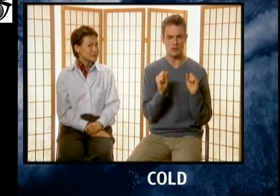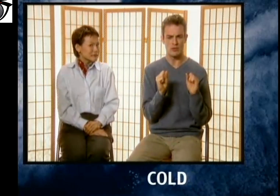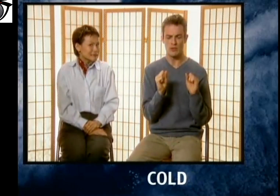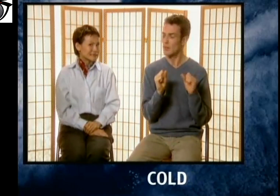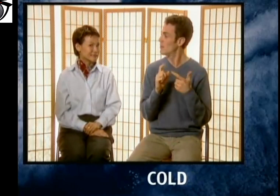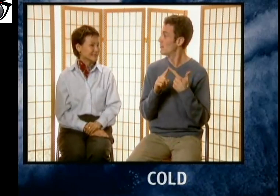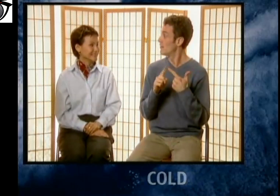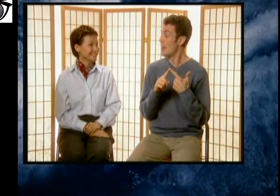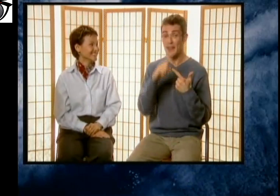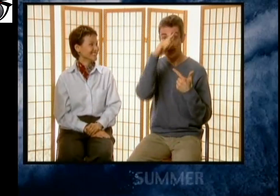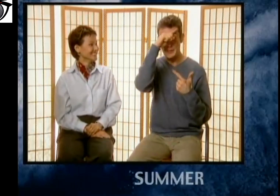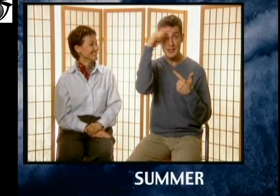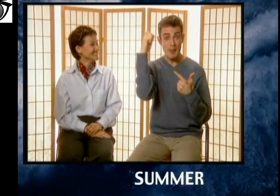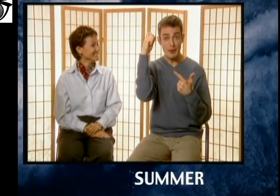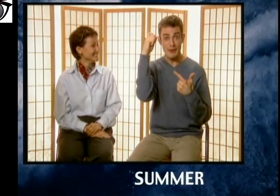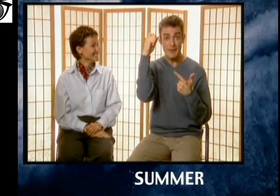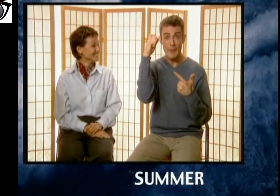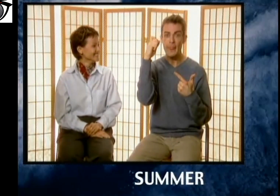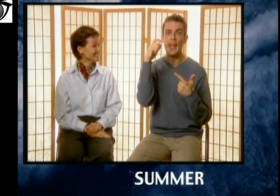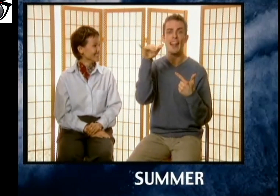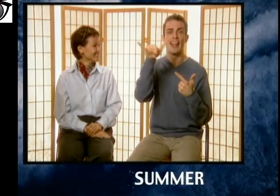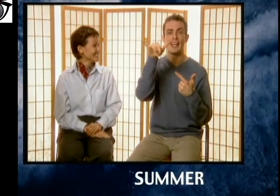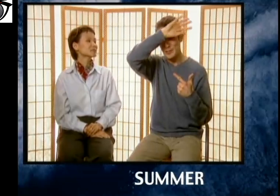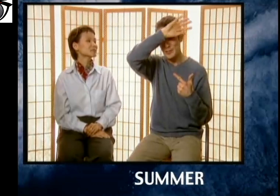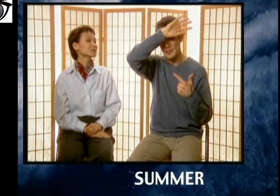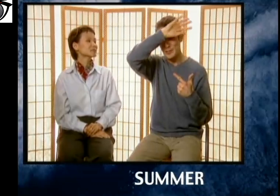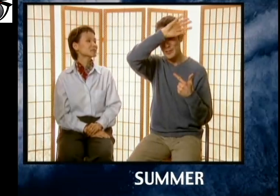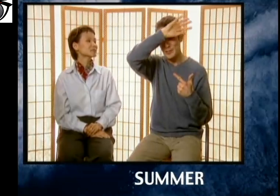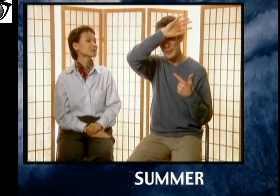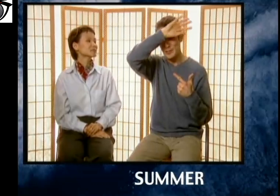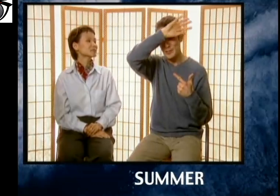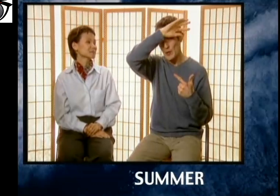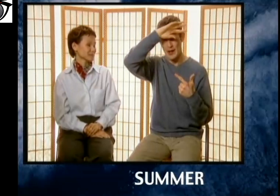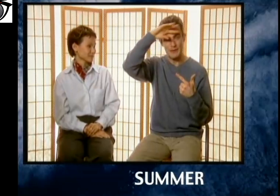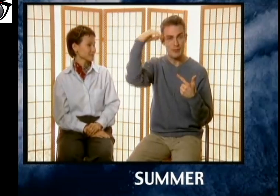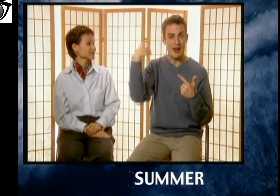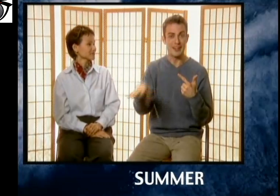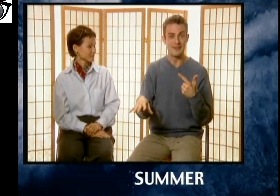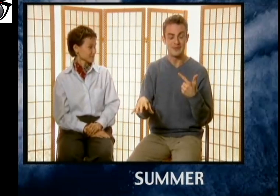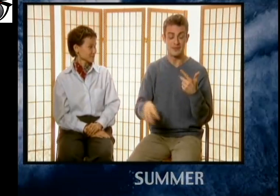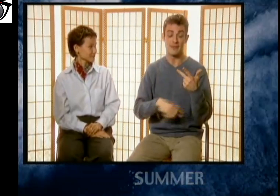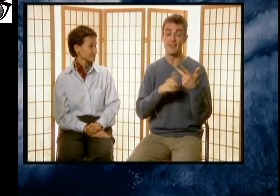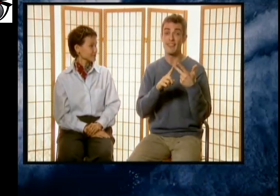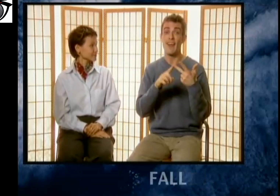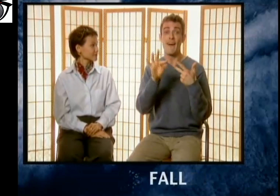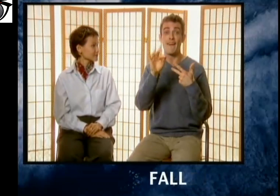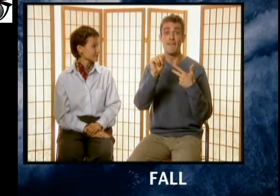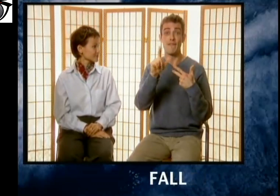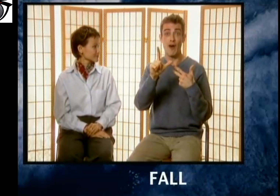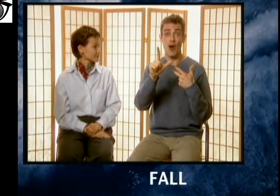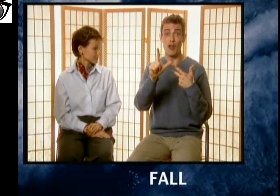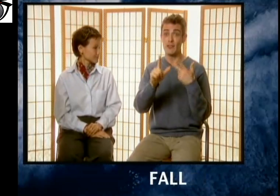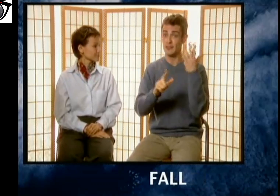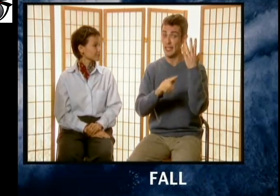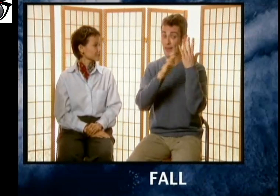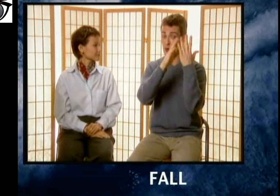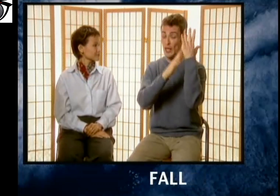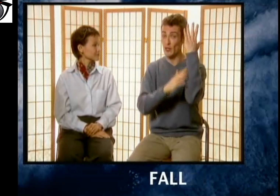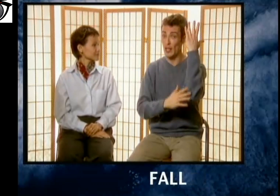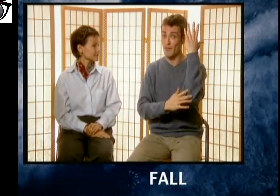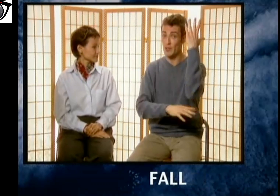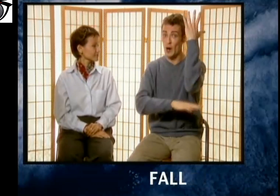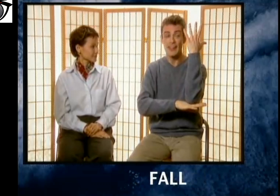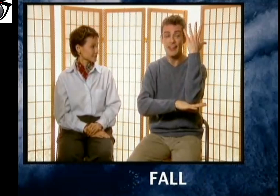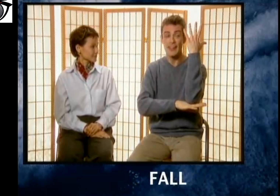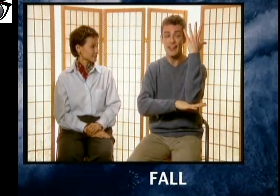cold. Then there's summer, like wiping the sweat off your brow. Fall, if